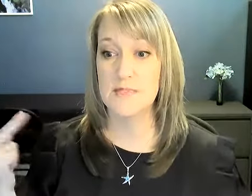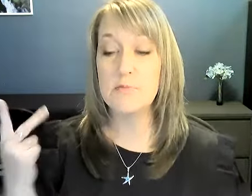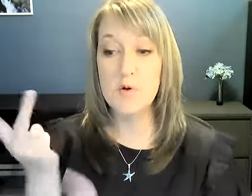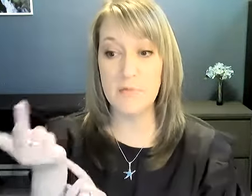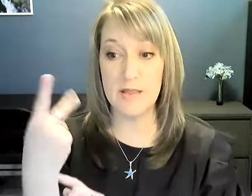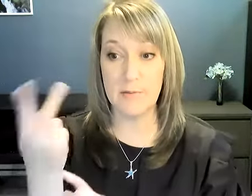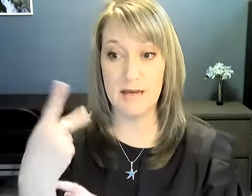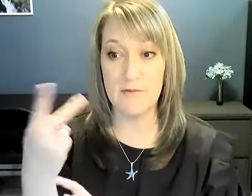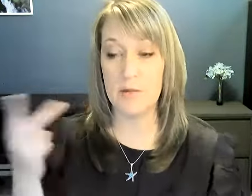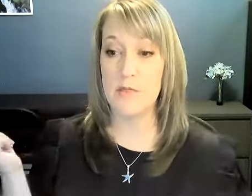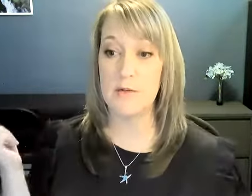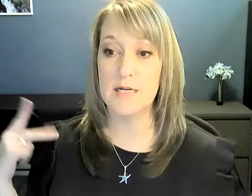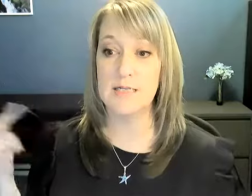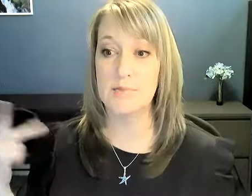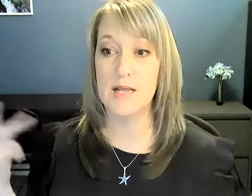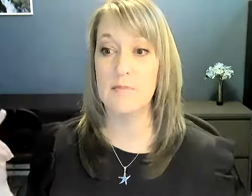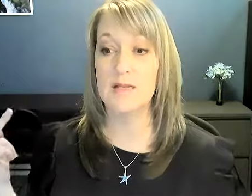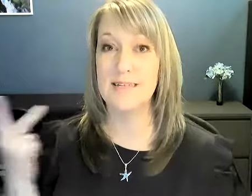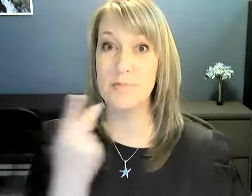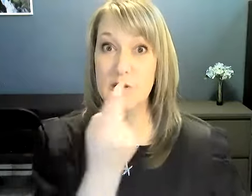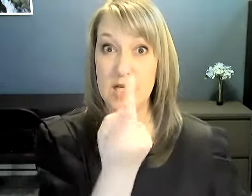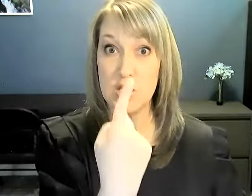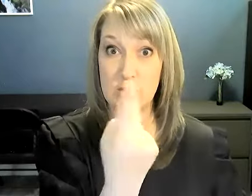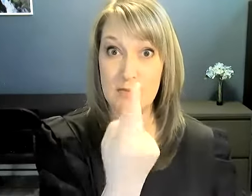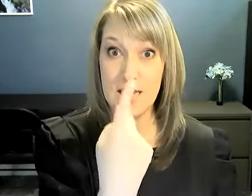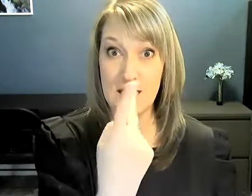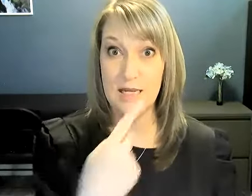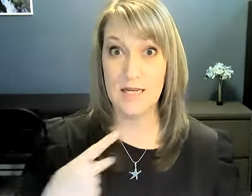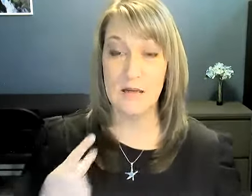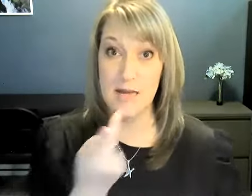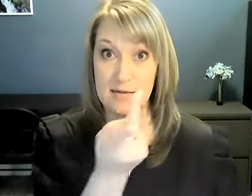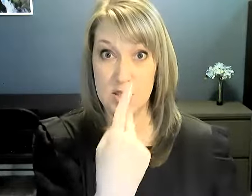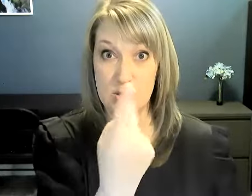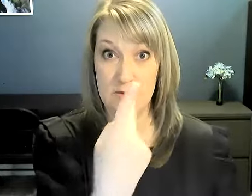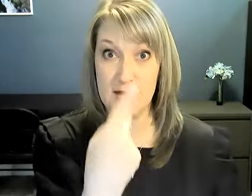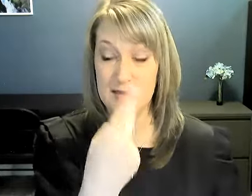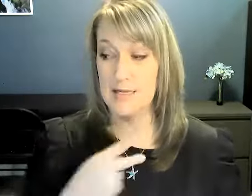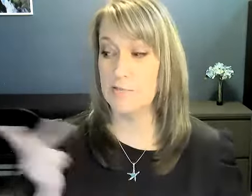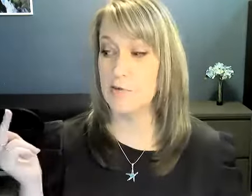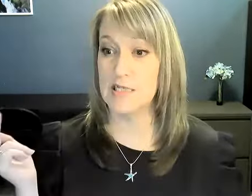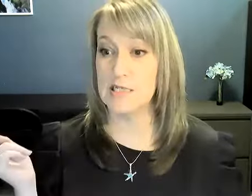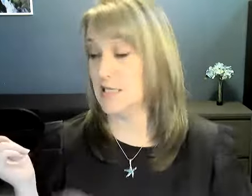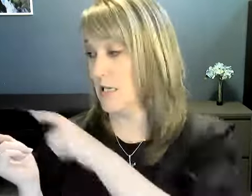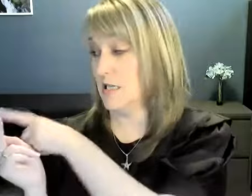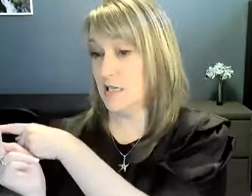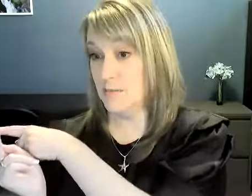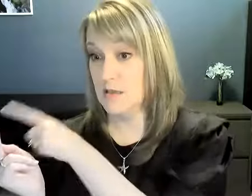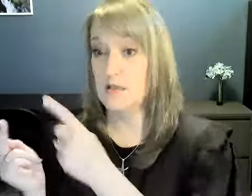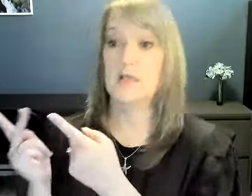Same movement, the back and forth with the wrist, but I'm, instead of pointing to you and me as the two of us, now I'm pointing to him